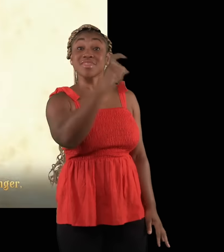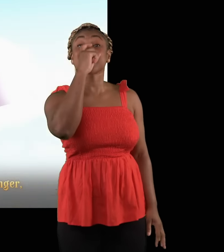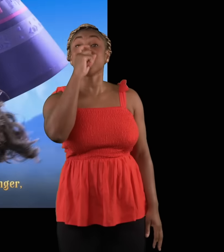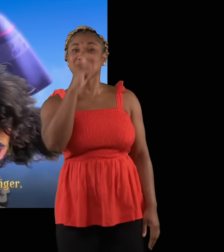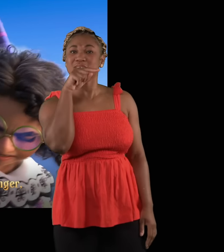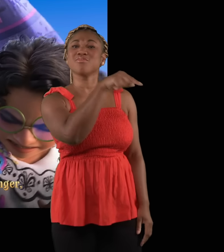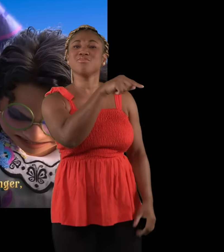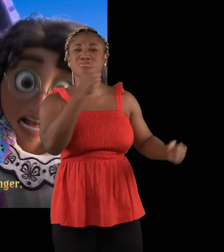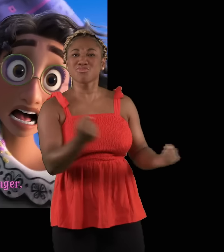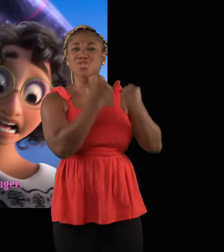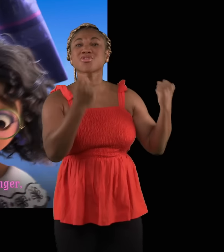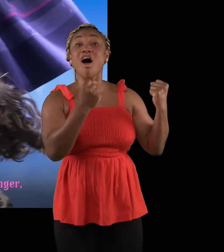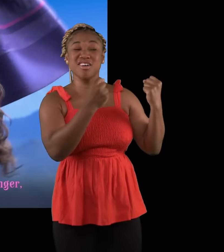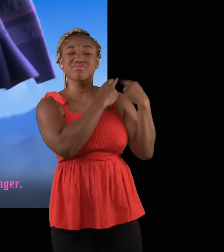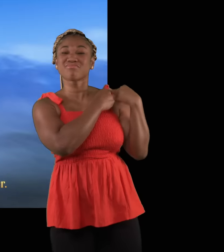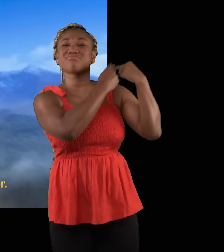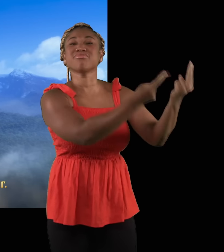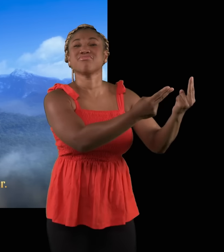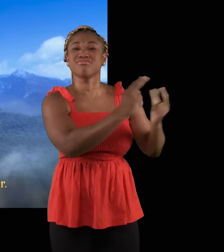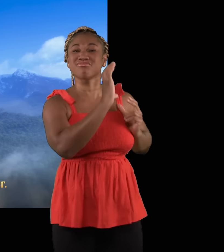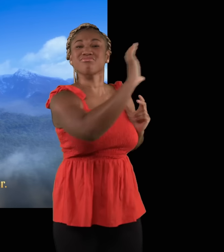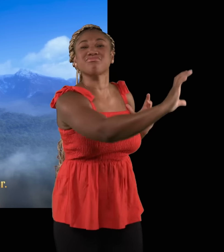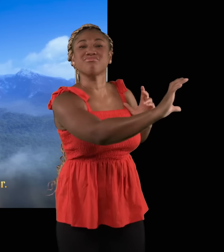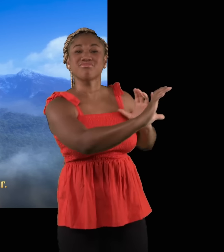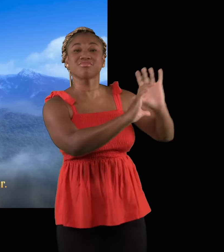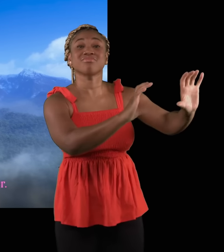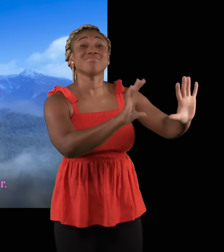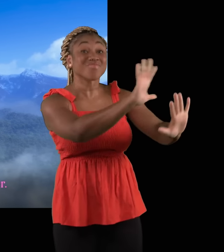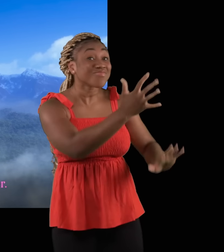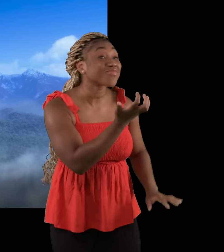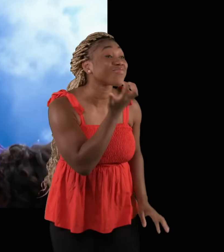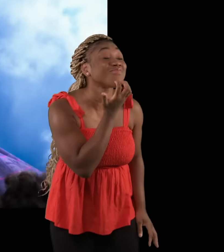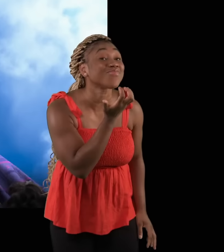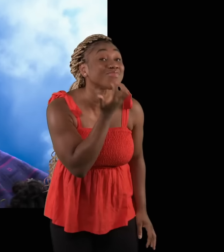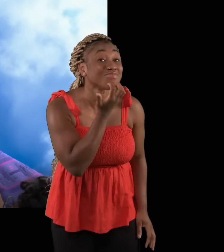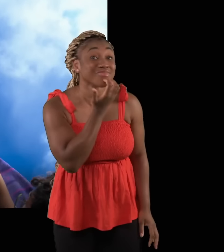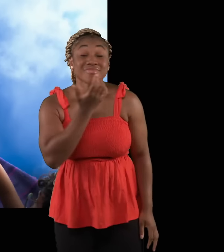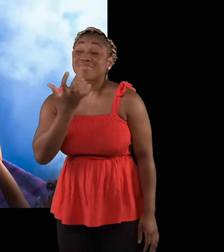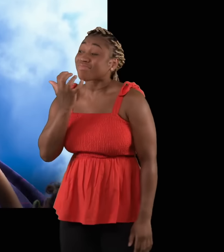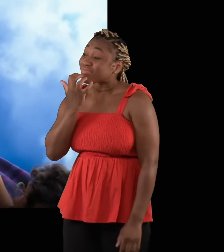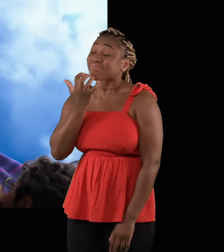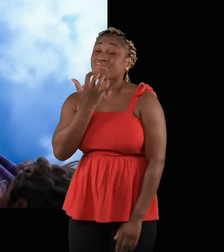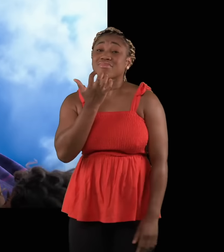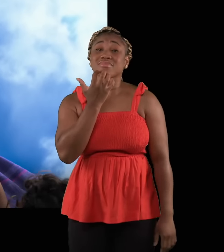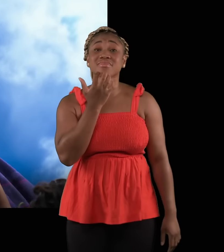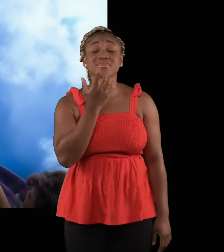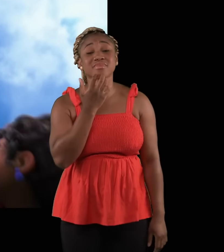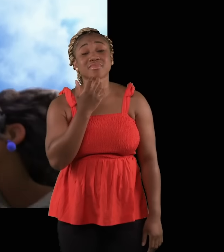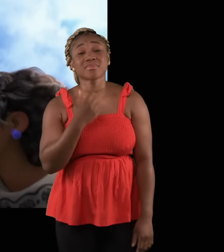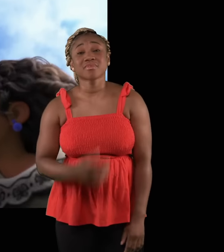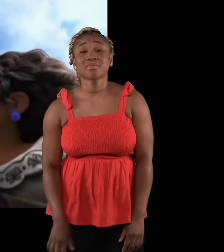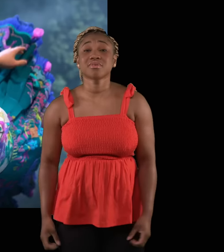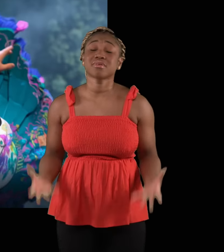Give it to your sister. Your sister's stronger. See if she can hang on a little longer. Who am I if I can't carry